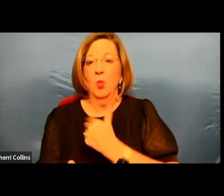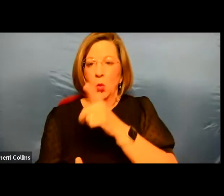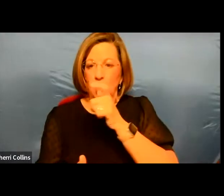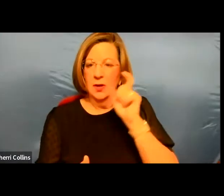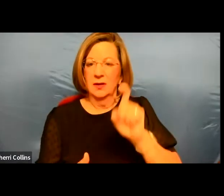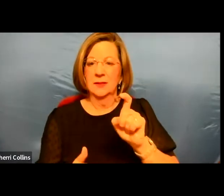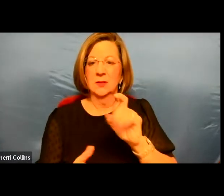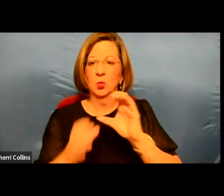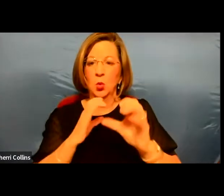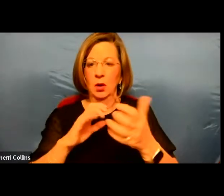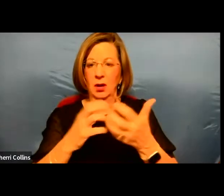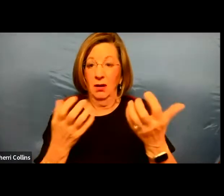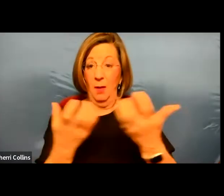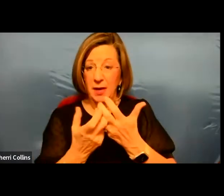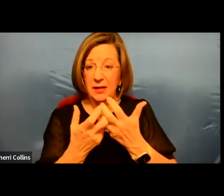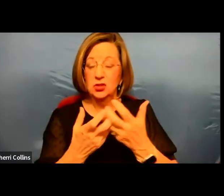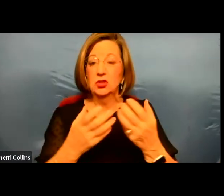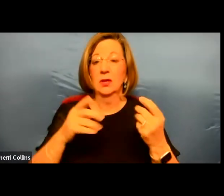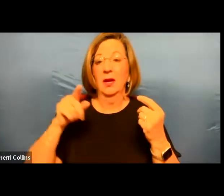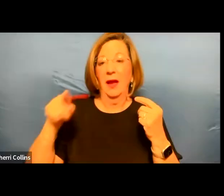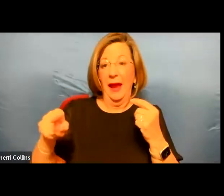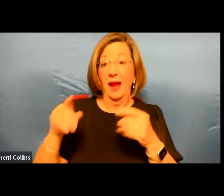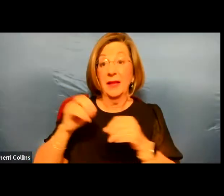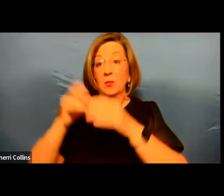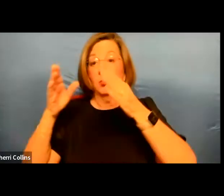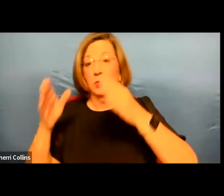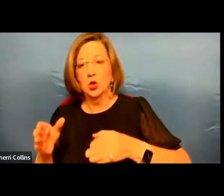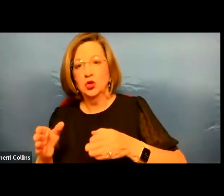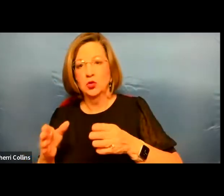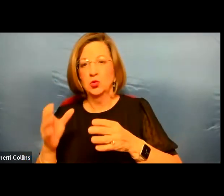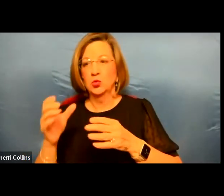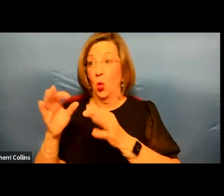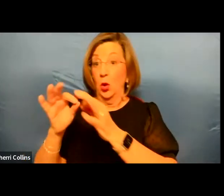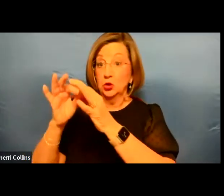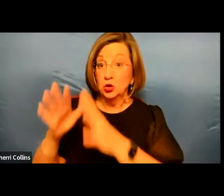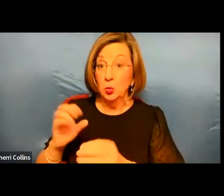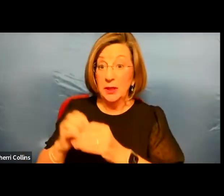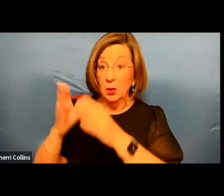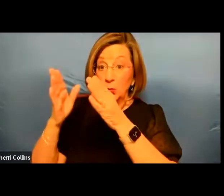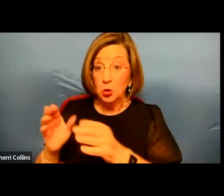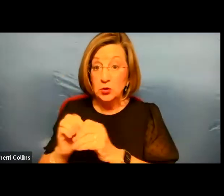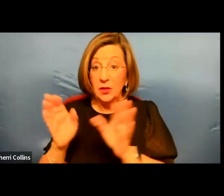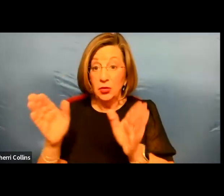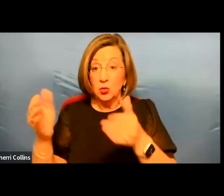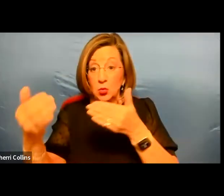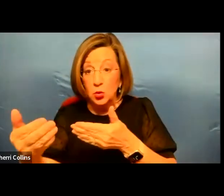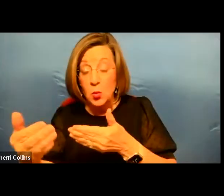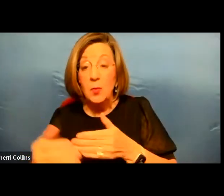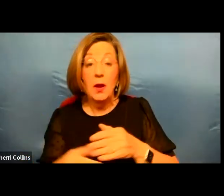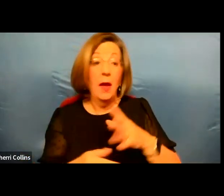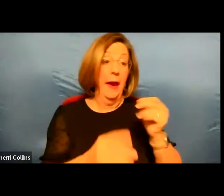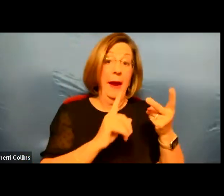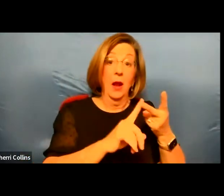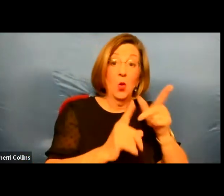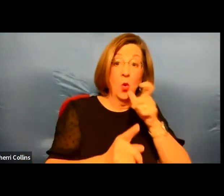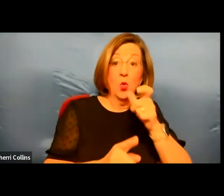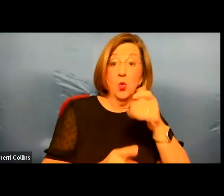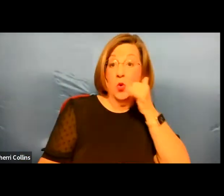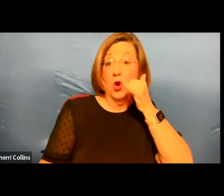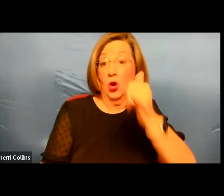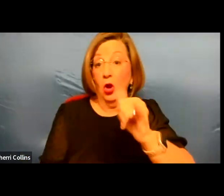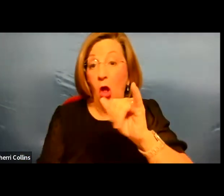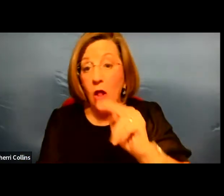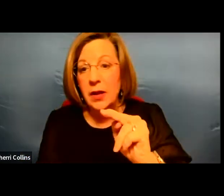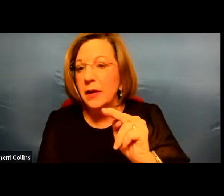because we do have some board members who need communication accommodations, and in person, we have interpreters there in the